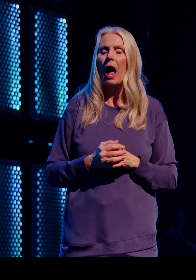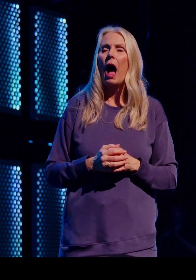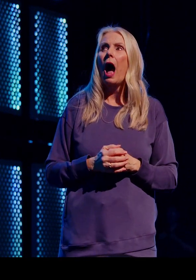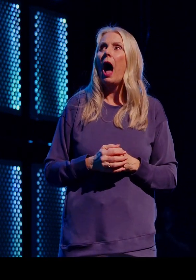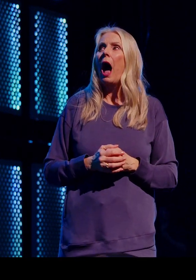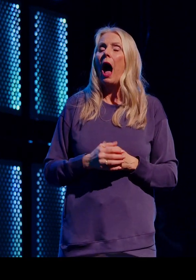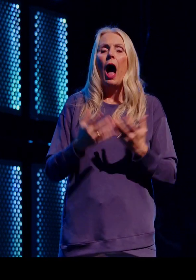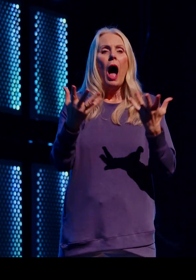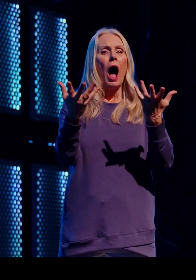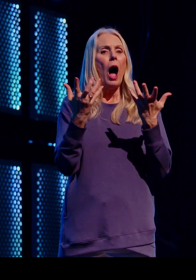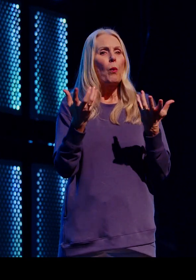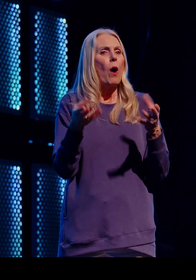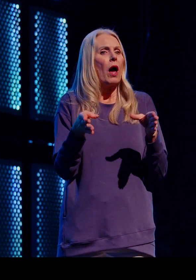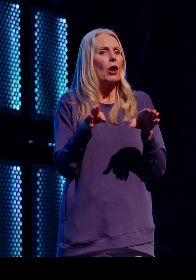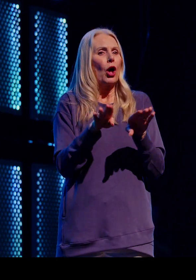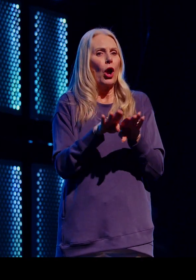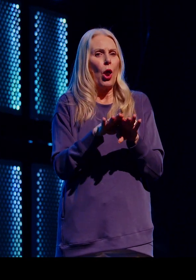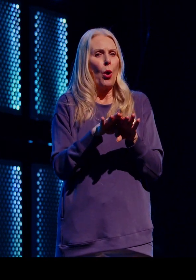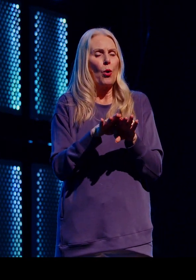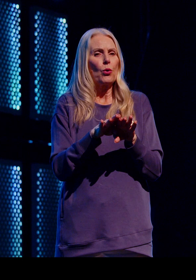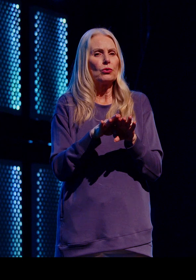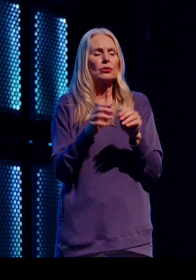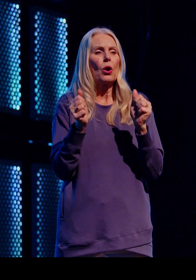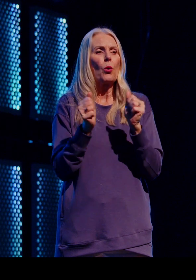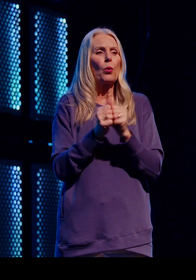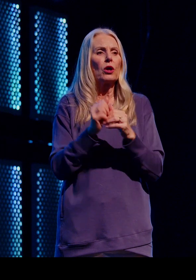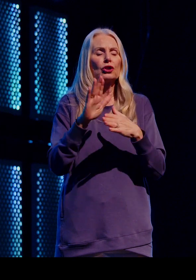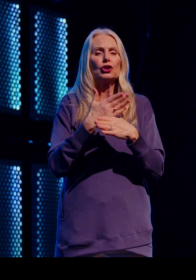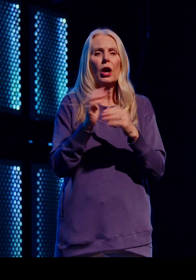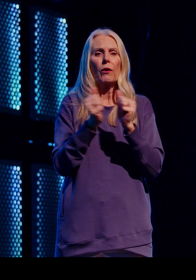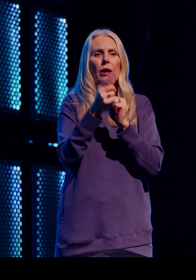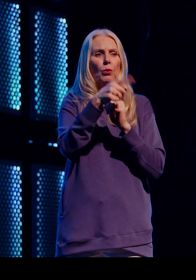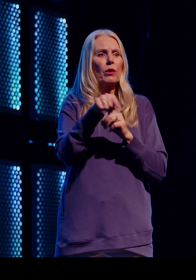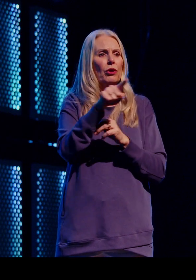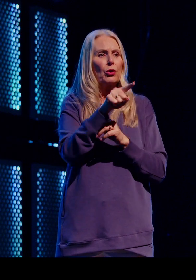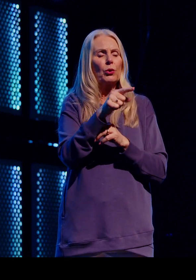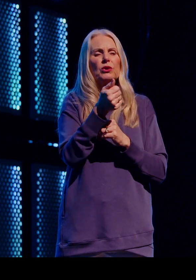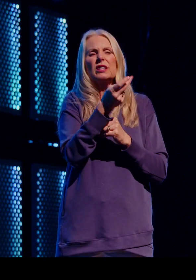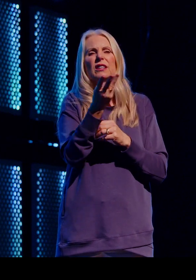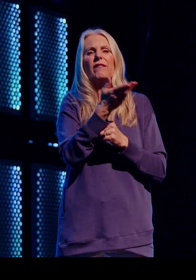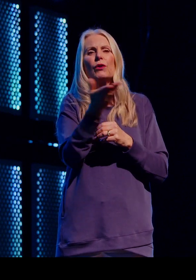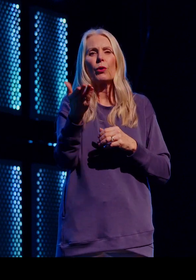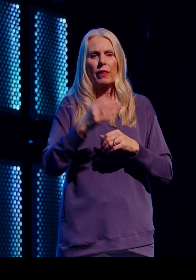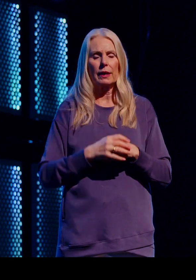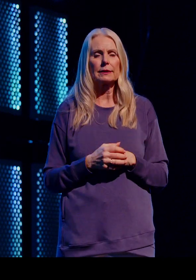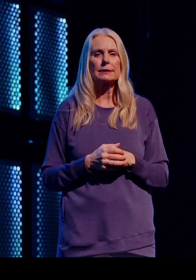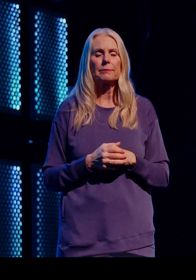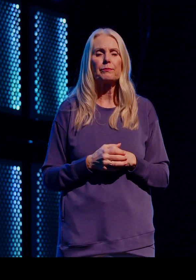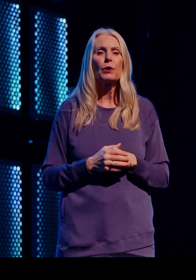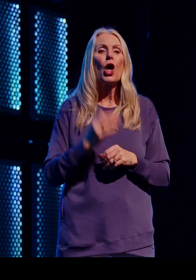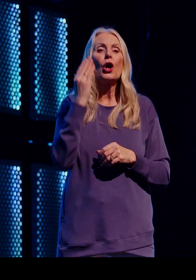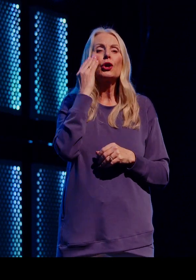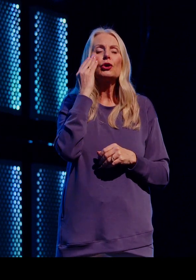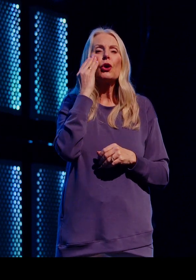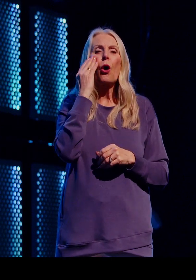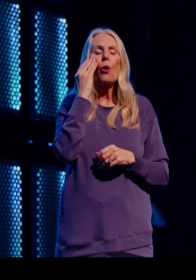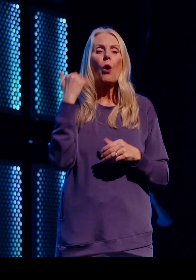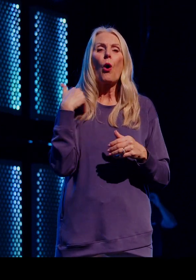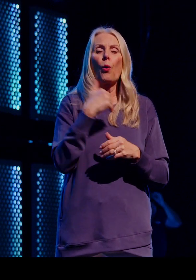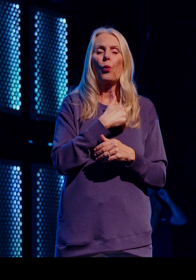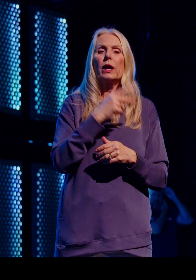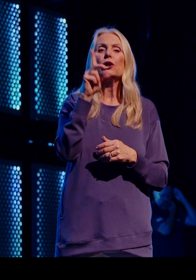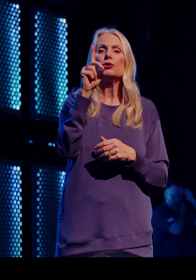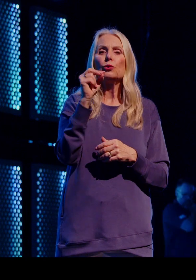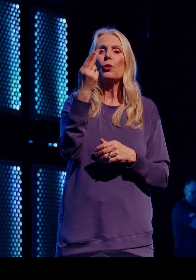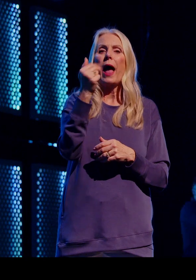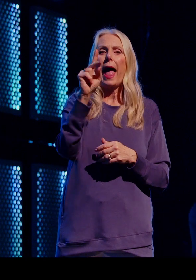want to kind of close with sharing with you just a couple of things here. You know, we do this hand service